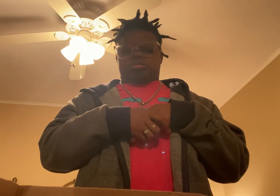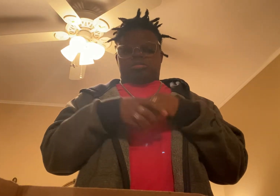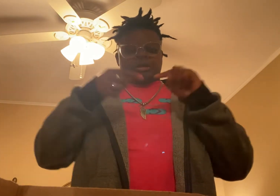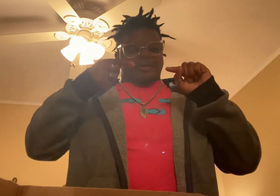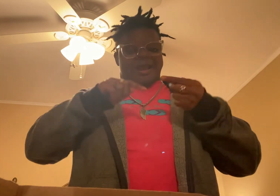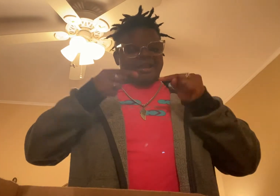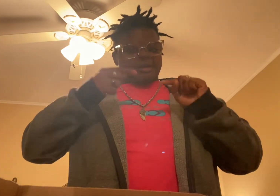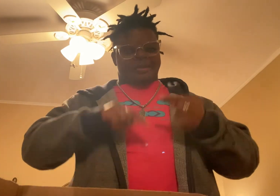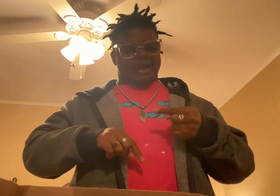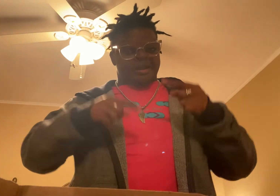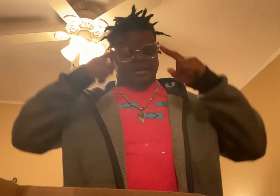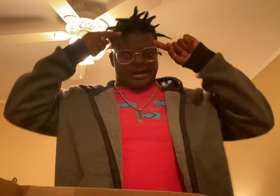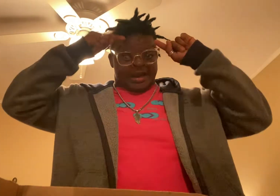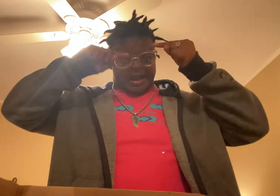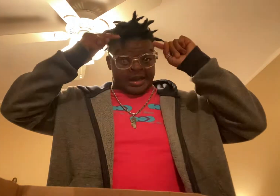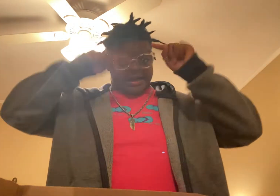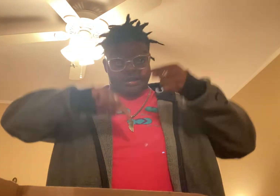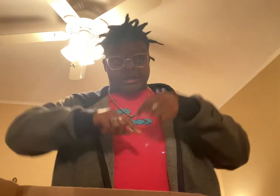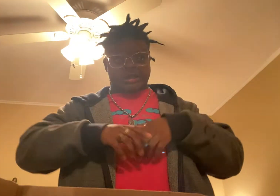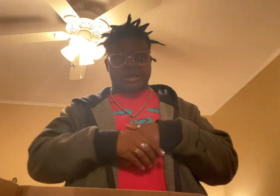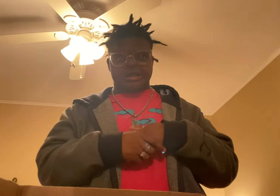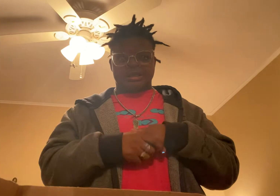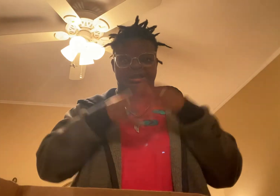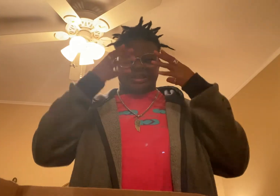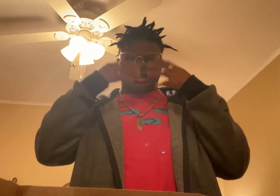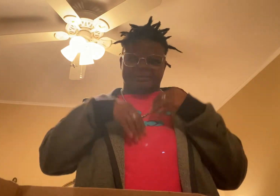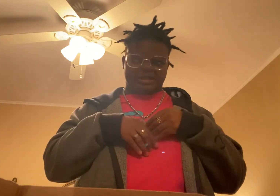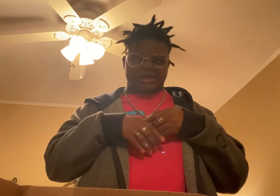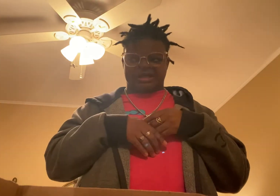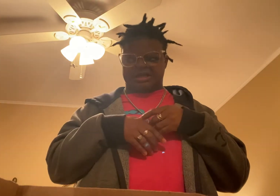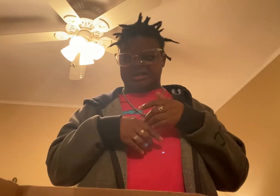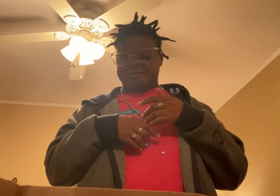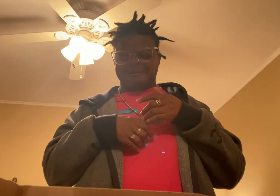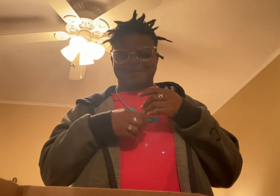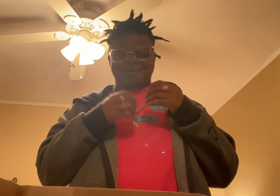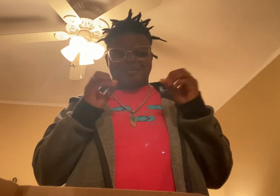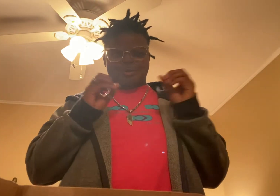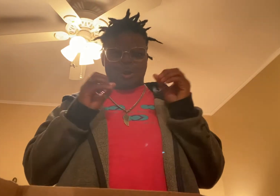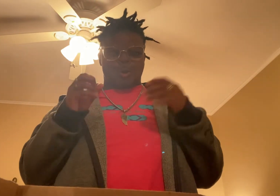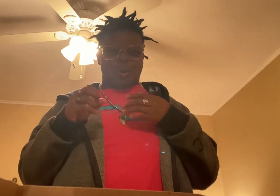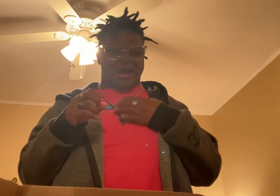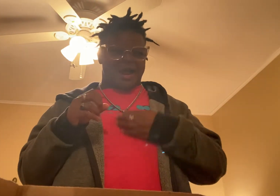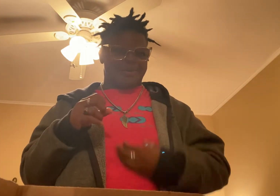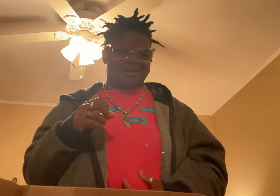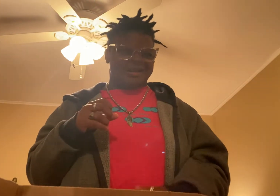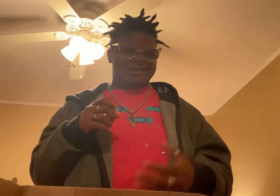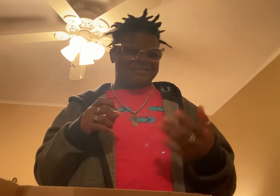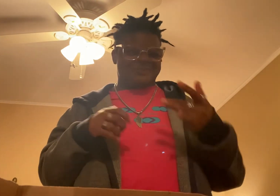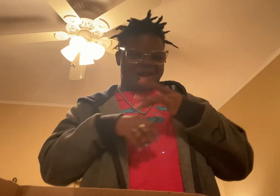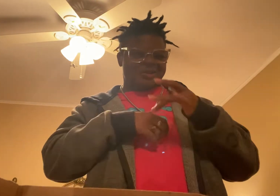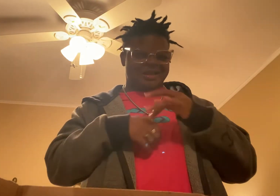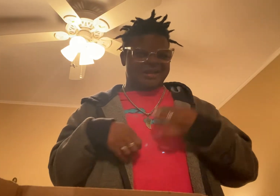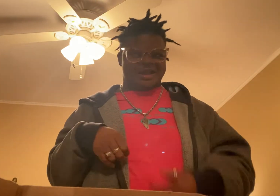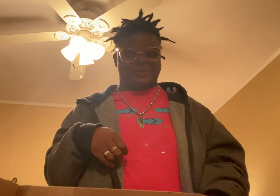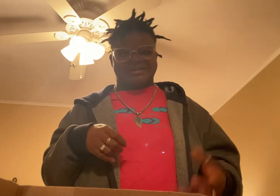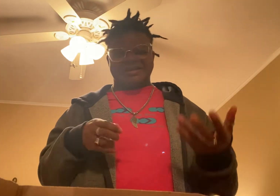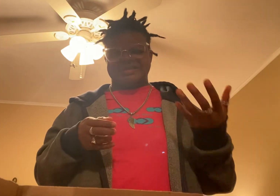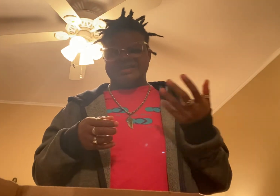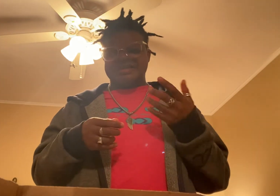the aches and pains, the headaches, the sleepiness, no appetite, barely any appetite. All